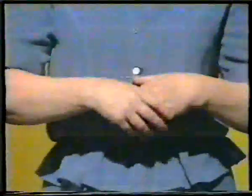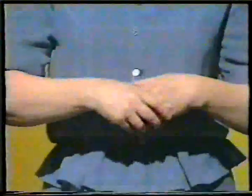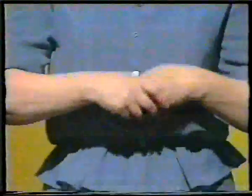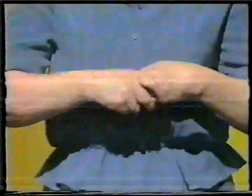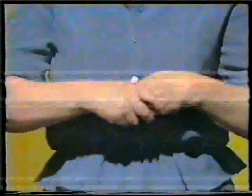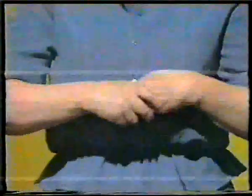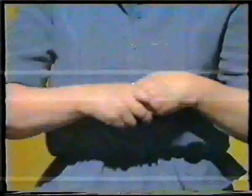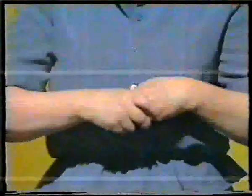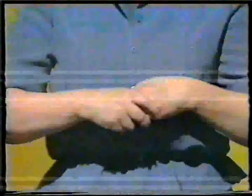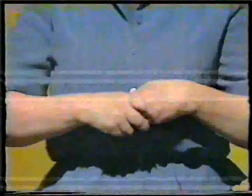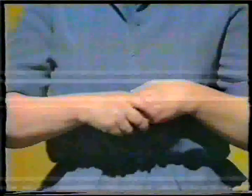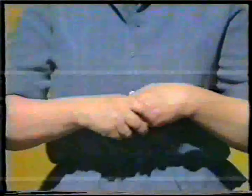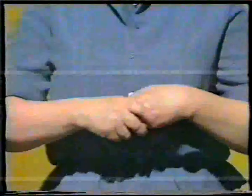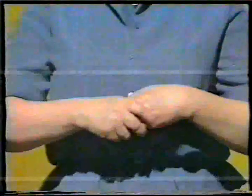friend,